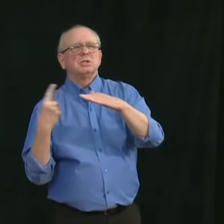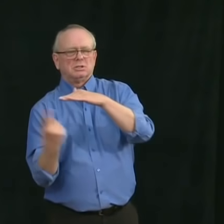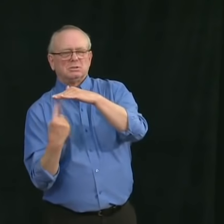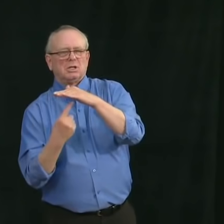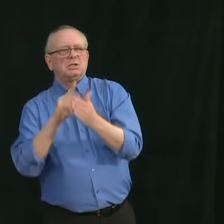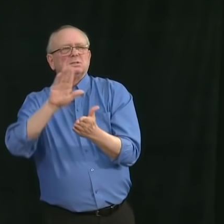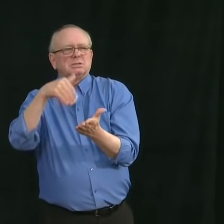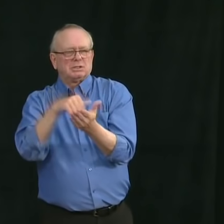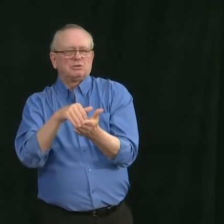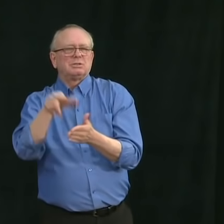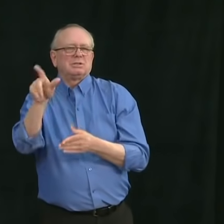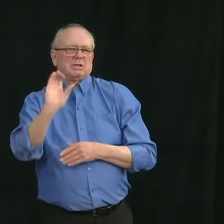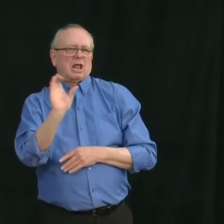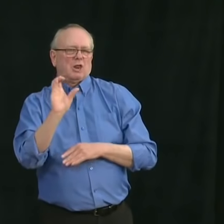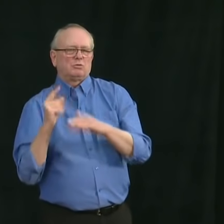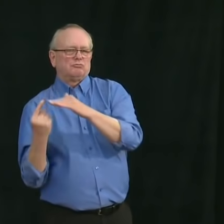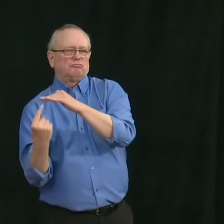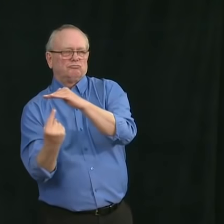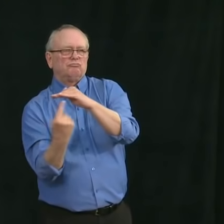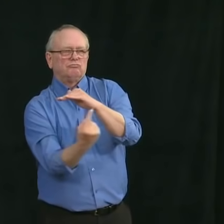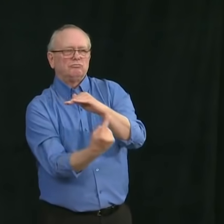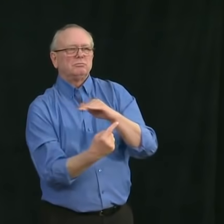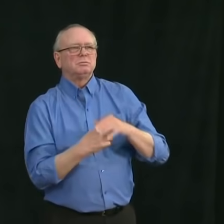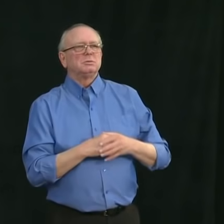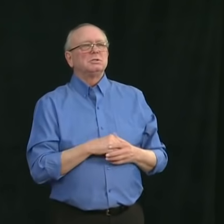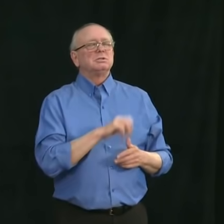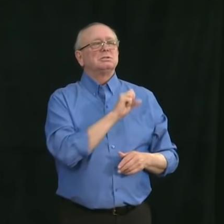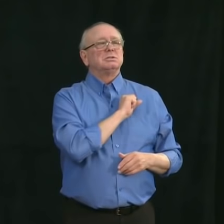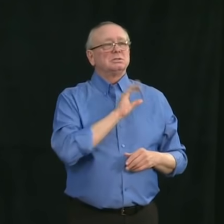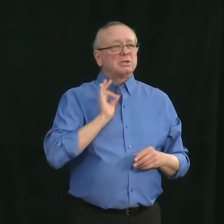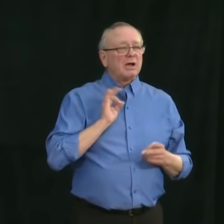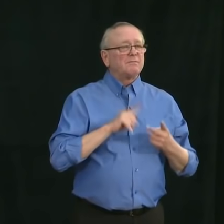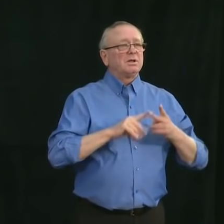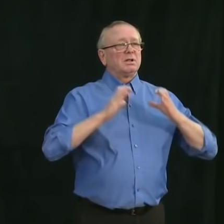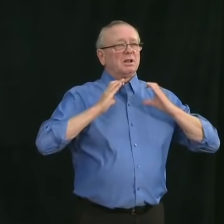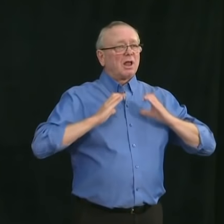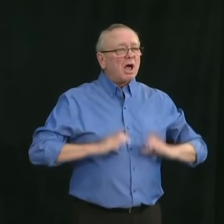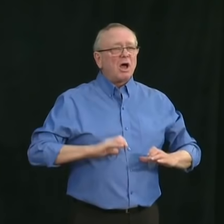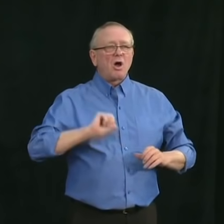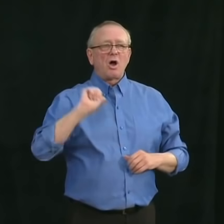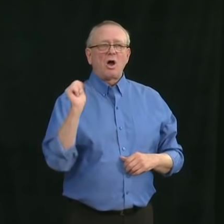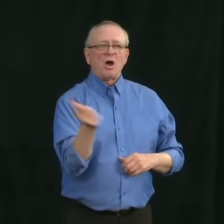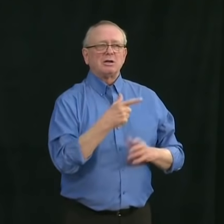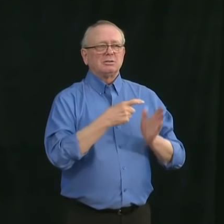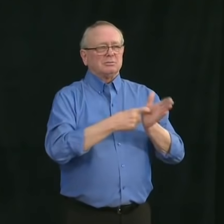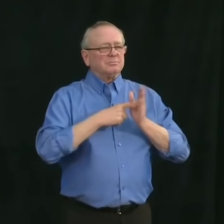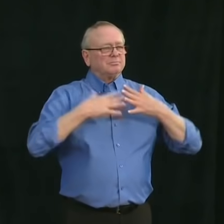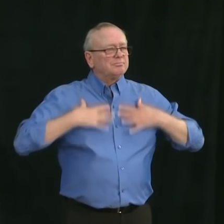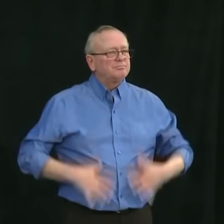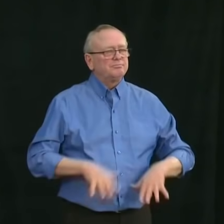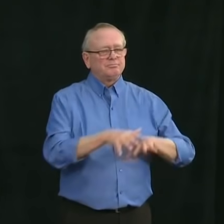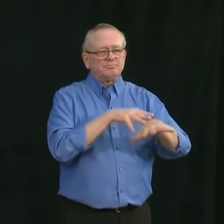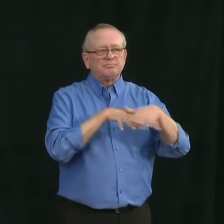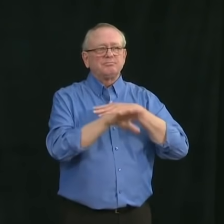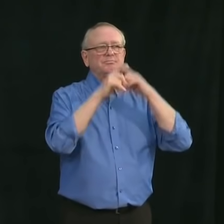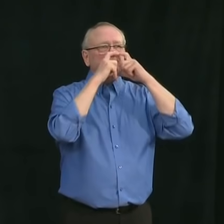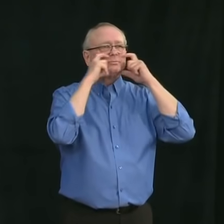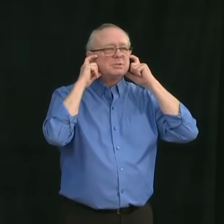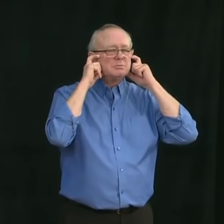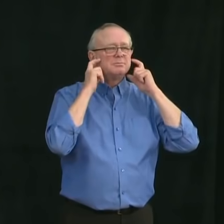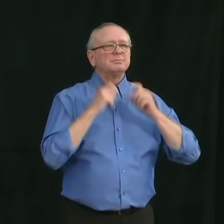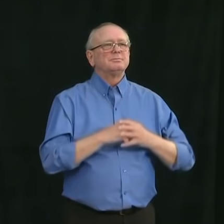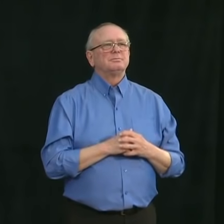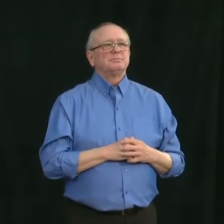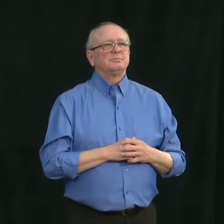required to wear personal protective equipment while we work to manage the situation. We have diligently been working with shelter